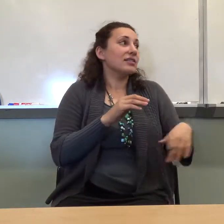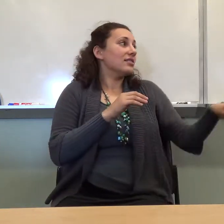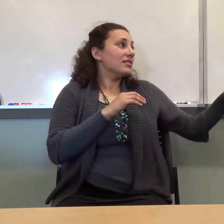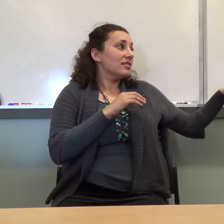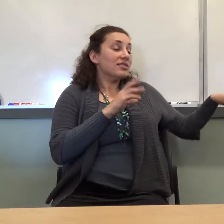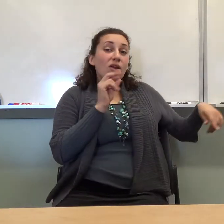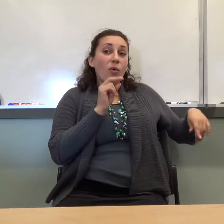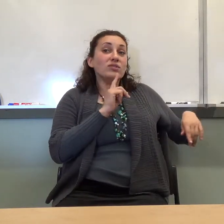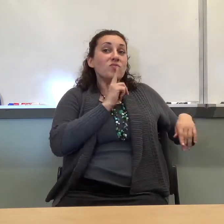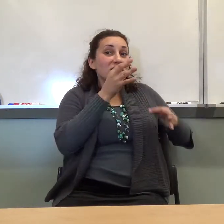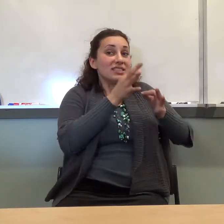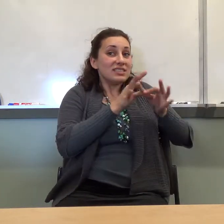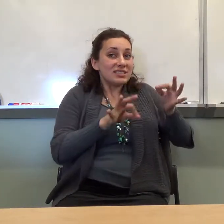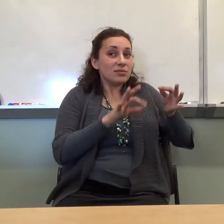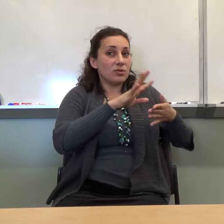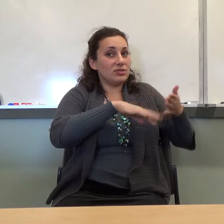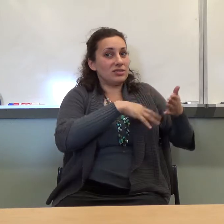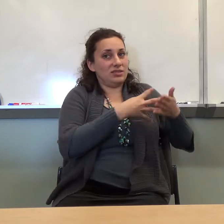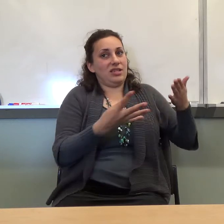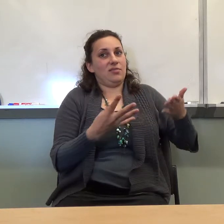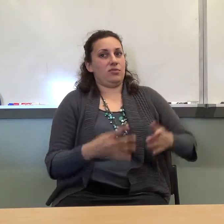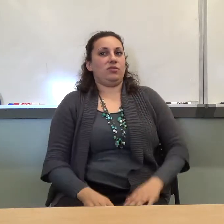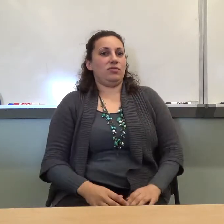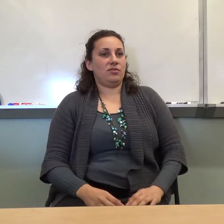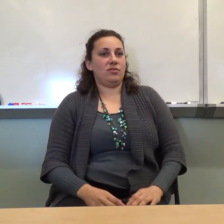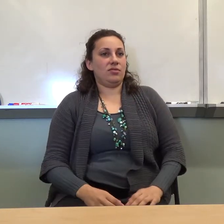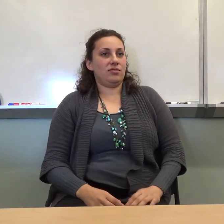There's nothing simpler than that at all. All right.